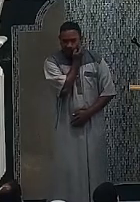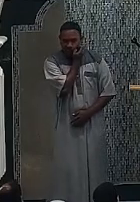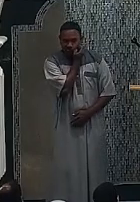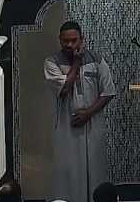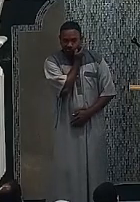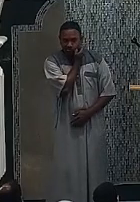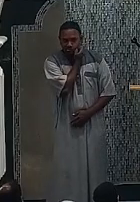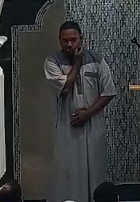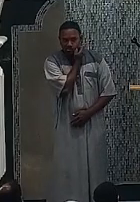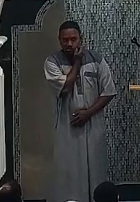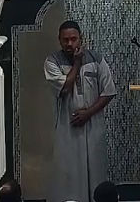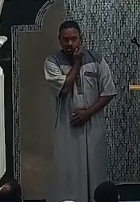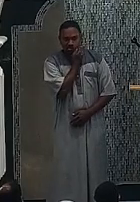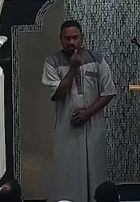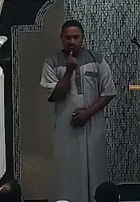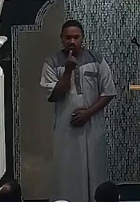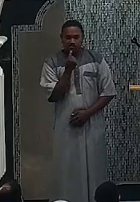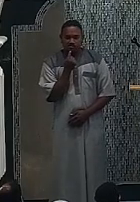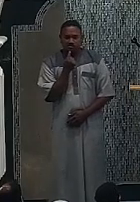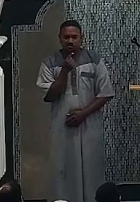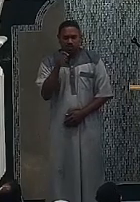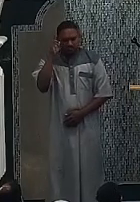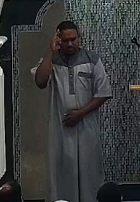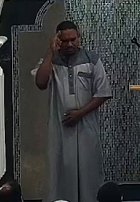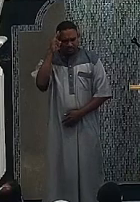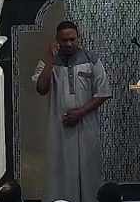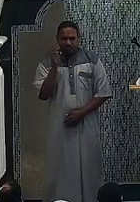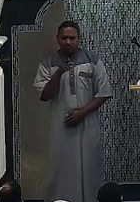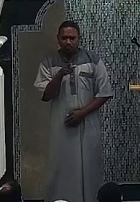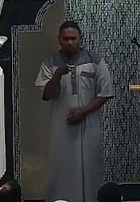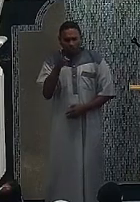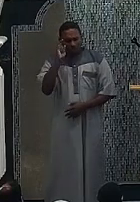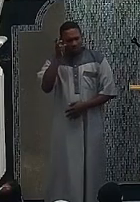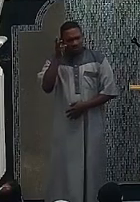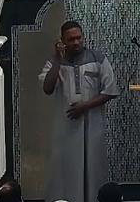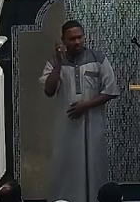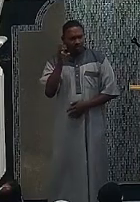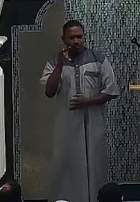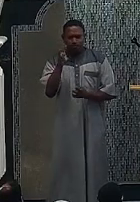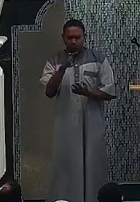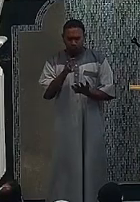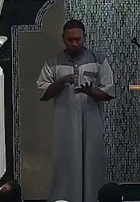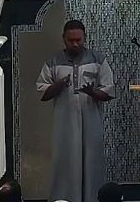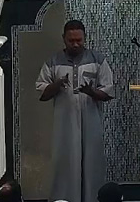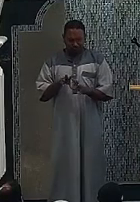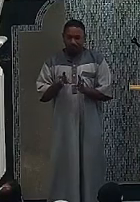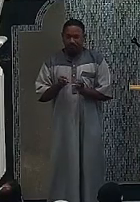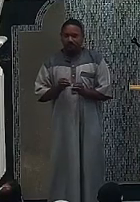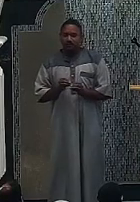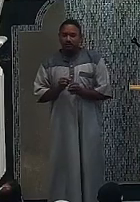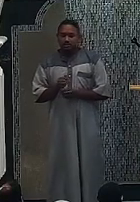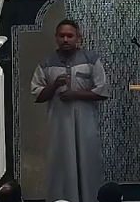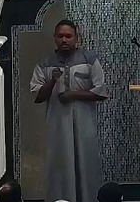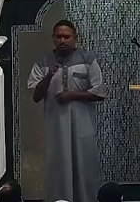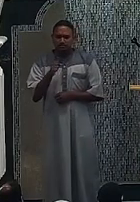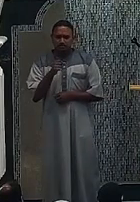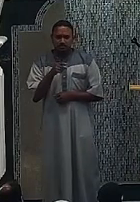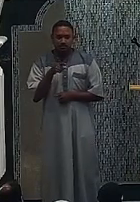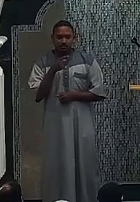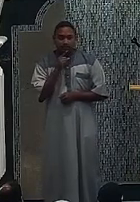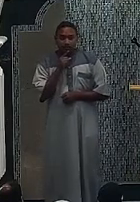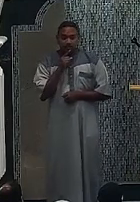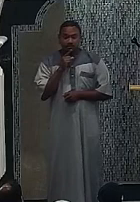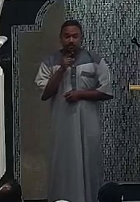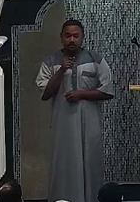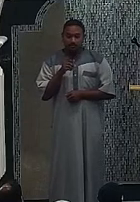you hear the story of, you know, the buildings and so on. And in the 700s, there were street lights. There was